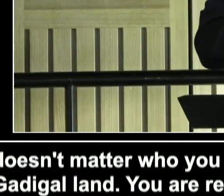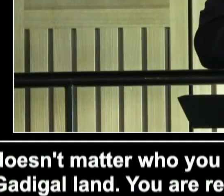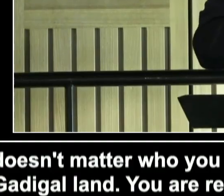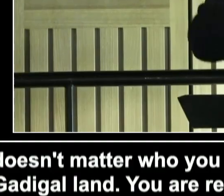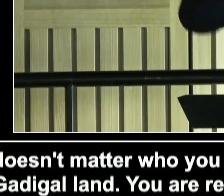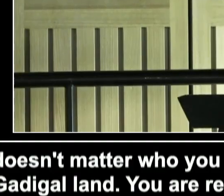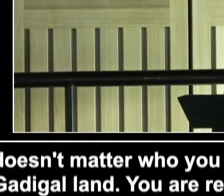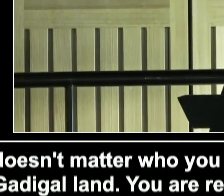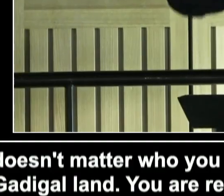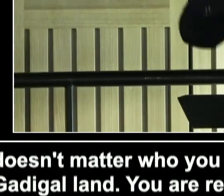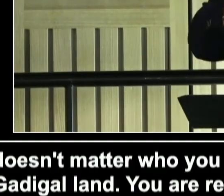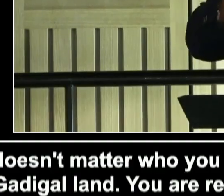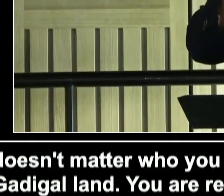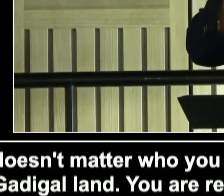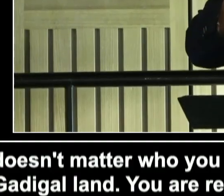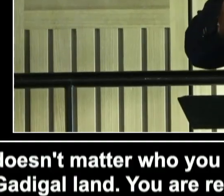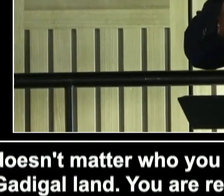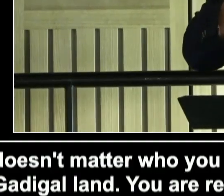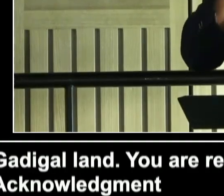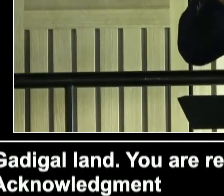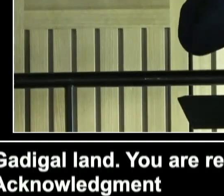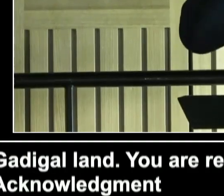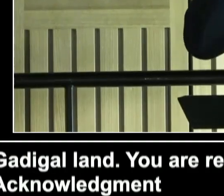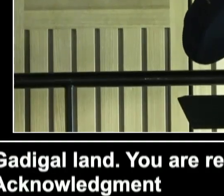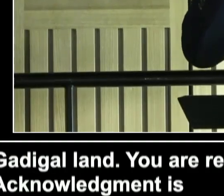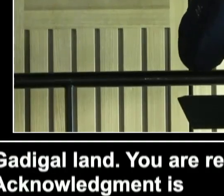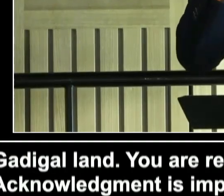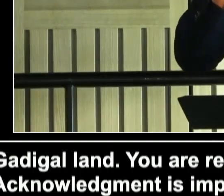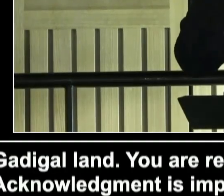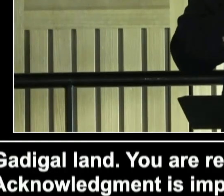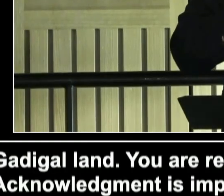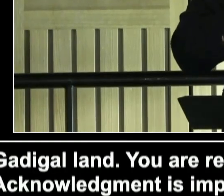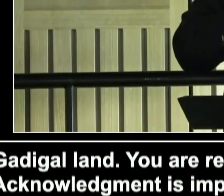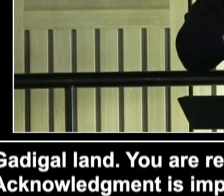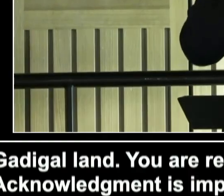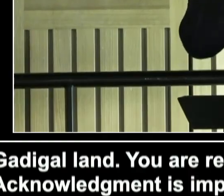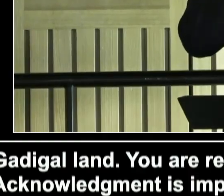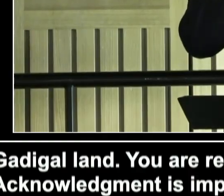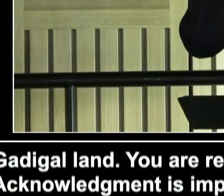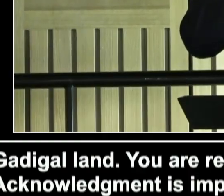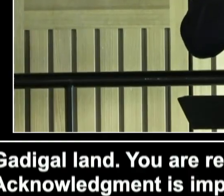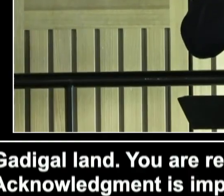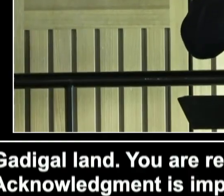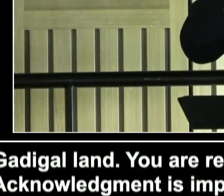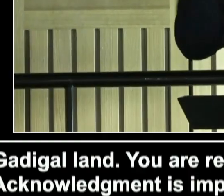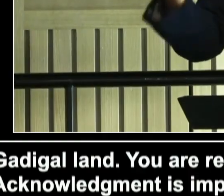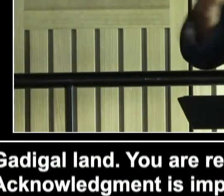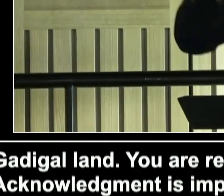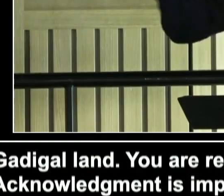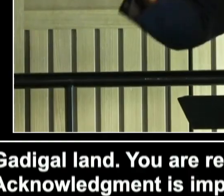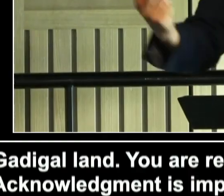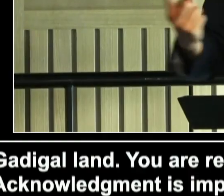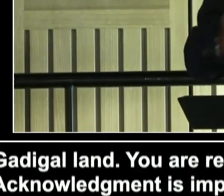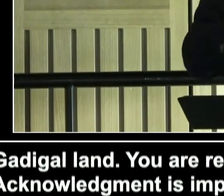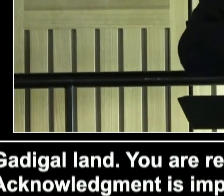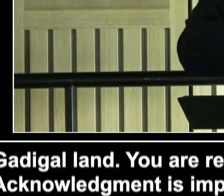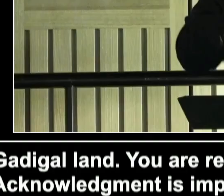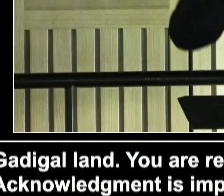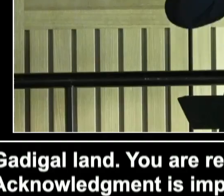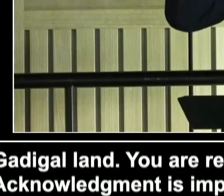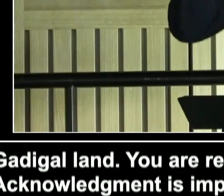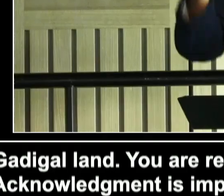Acknowledgement is important. Inclusion, understanding, love each